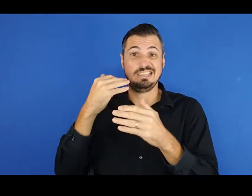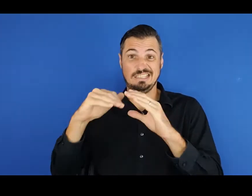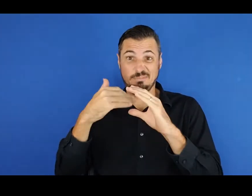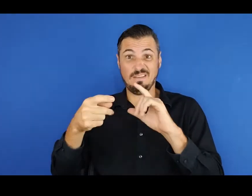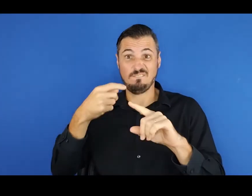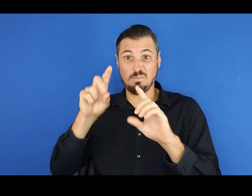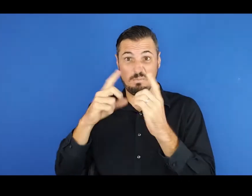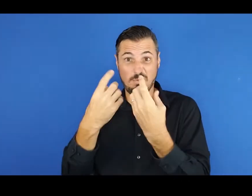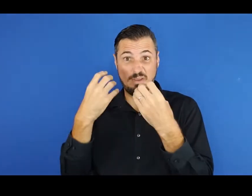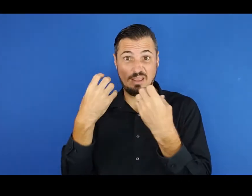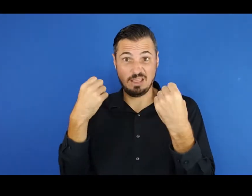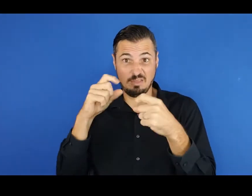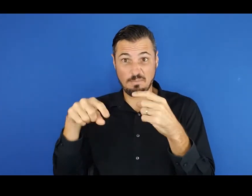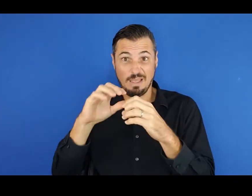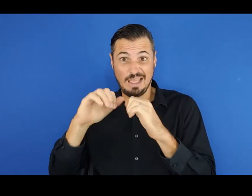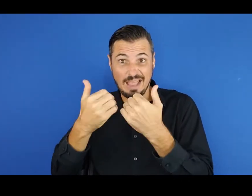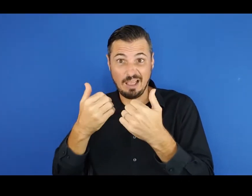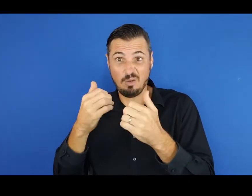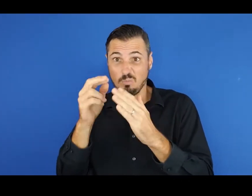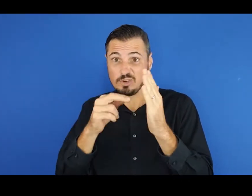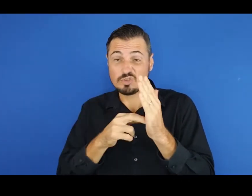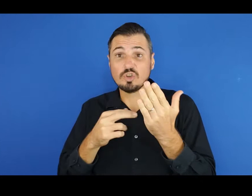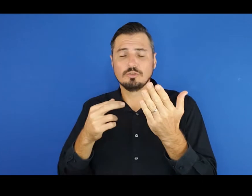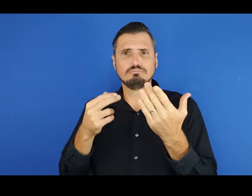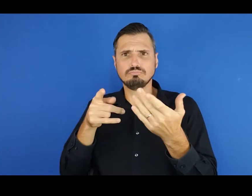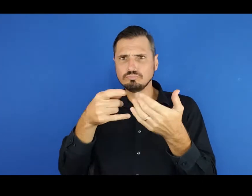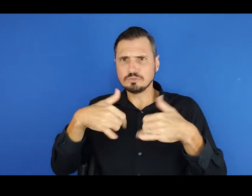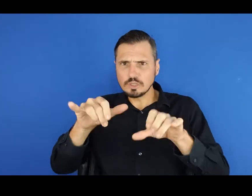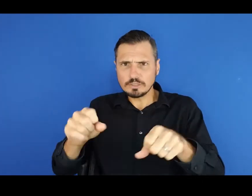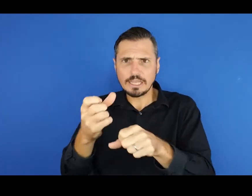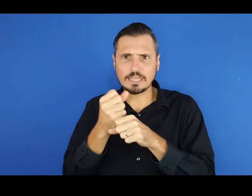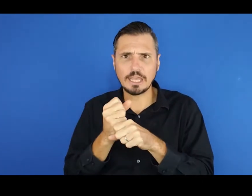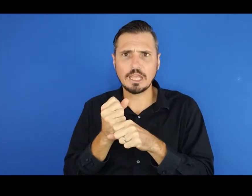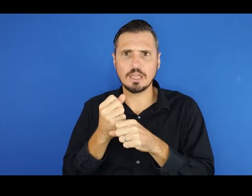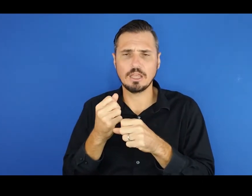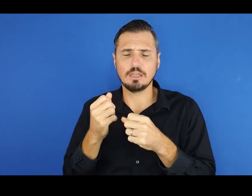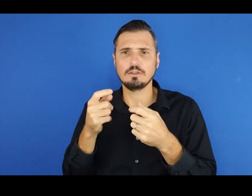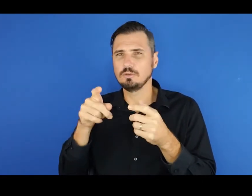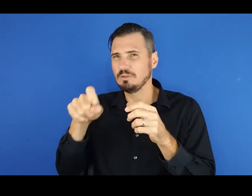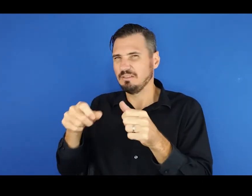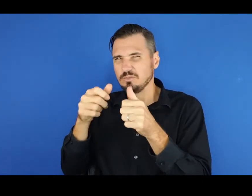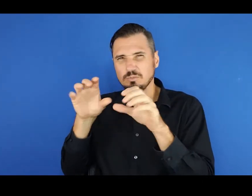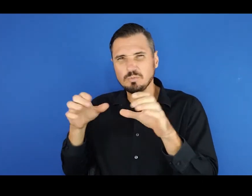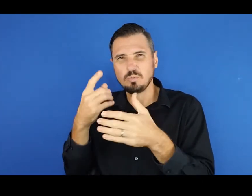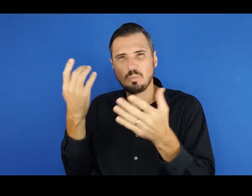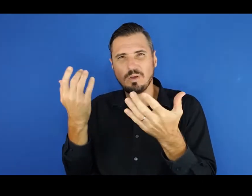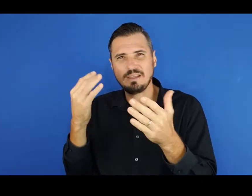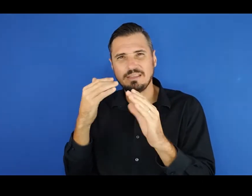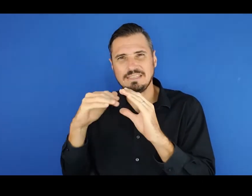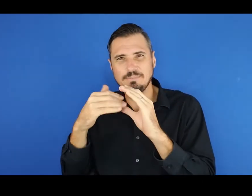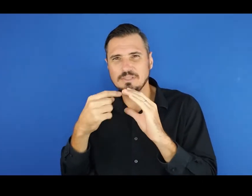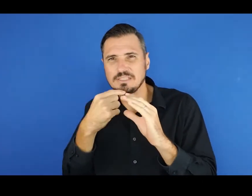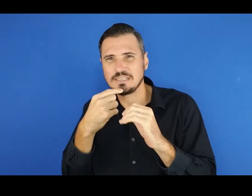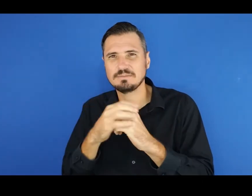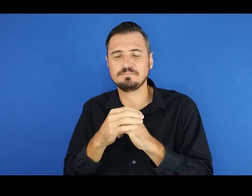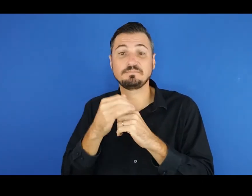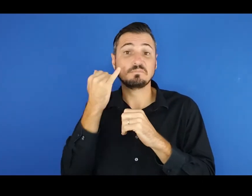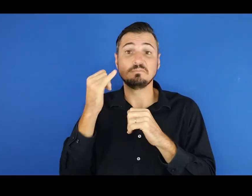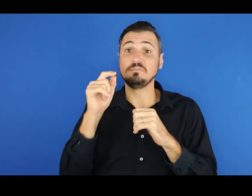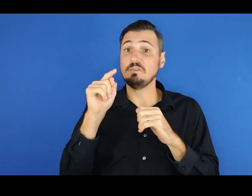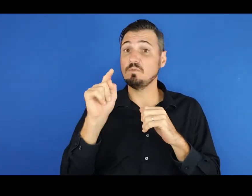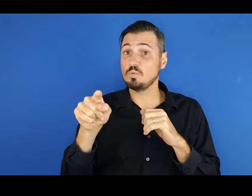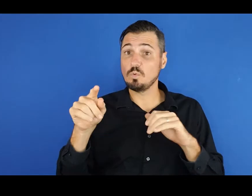Just follow the instructions in that email. Residents who haven't heard from us or their employer should complete the survey at